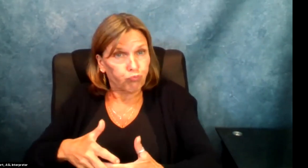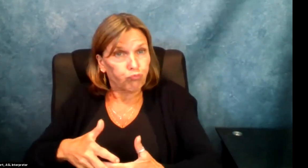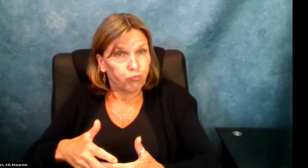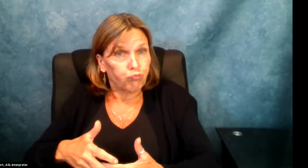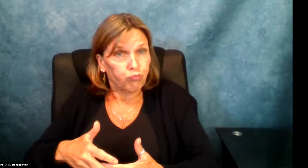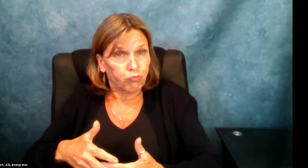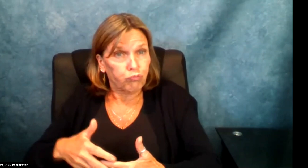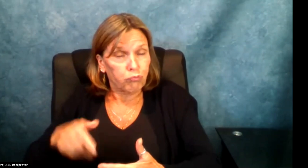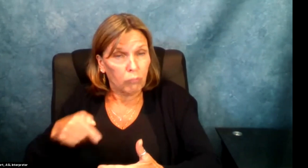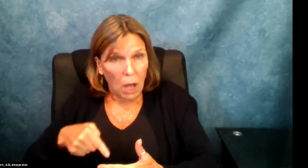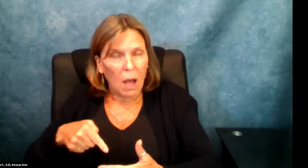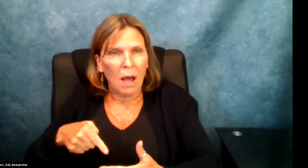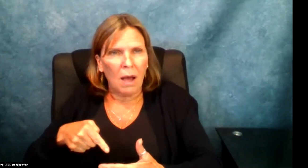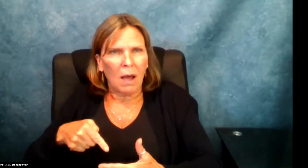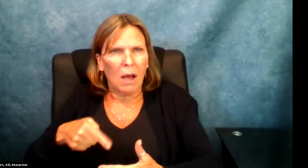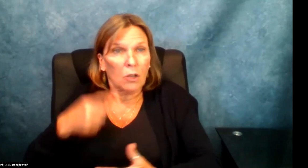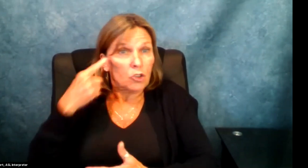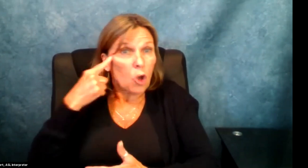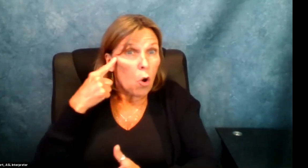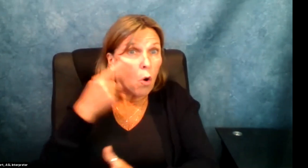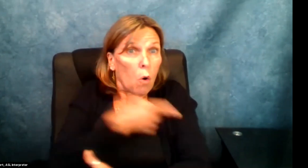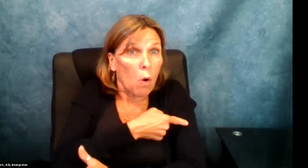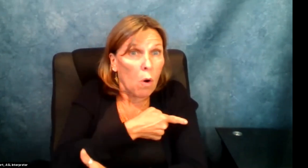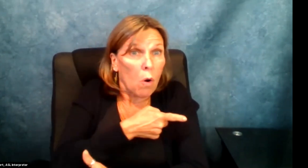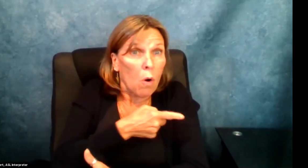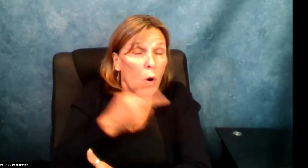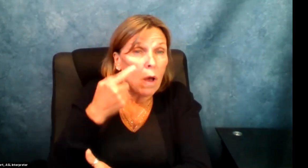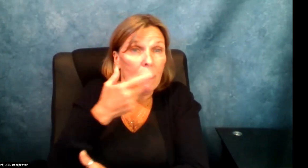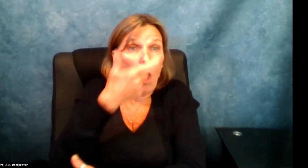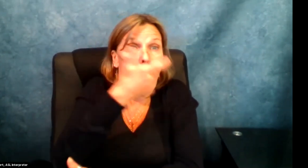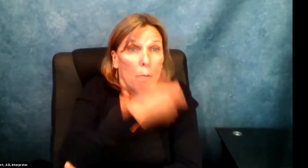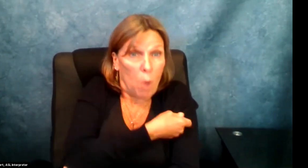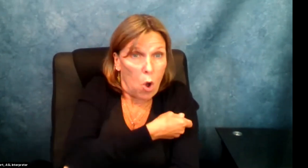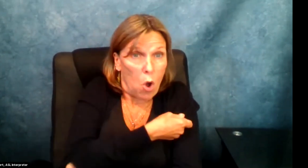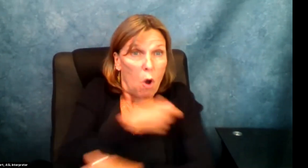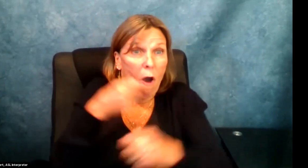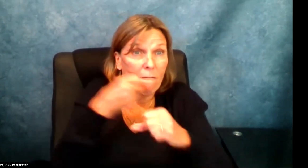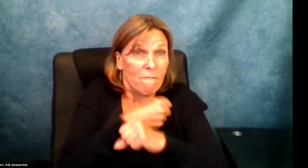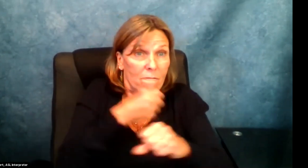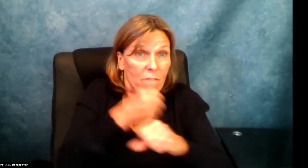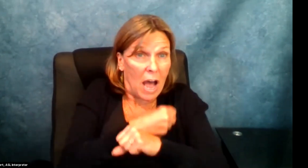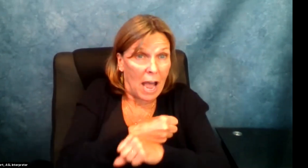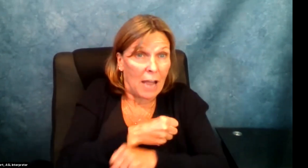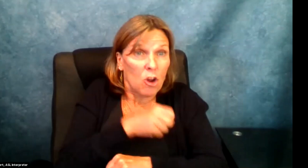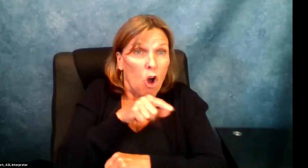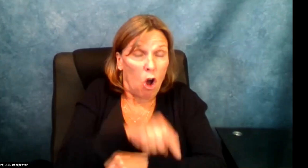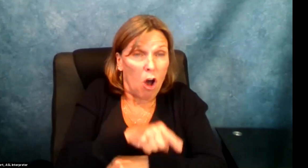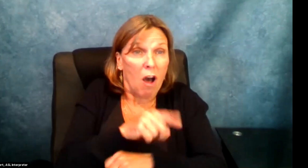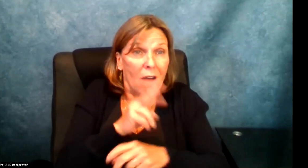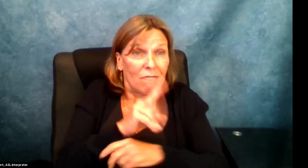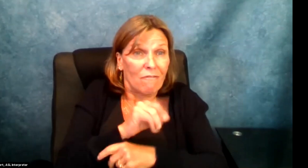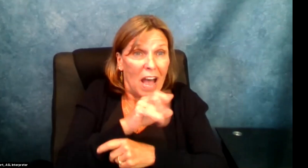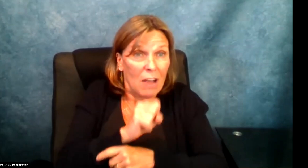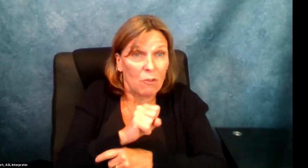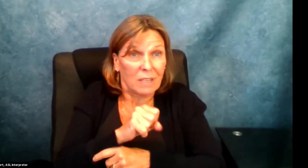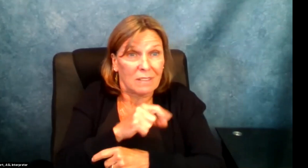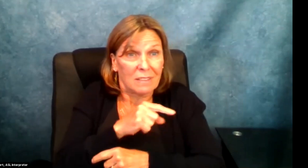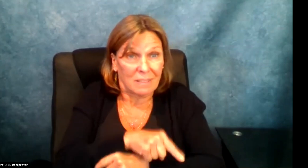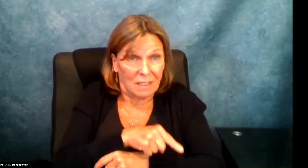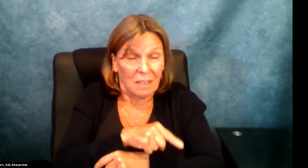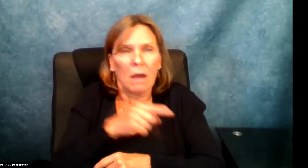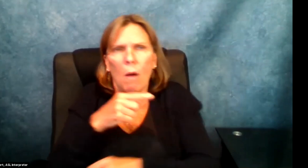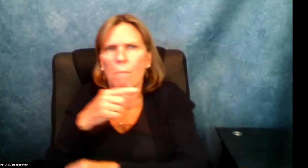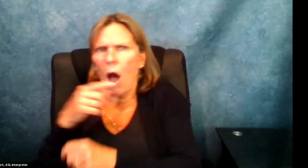also fight off the placenta for a developing baby? And what I think is really important to recognize is that when you